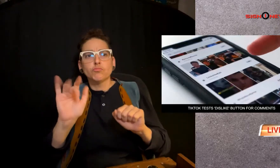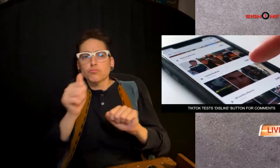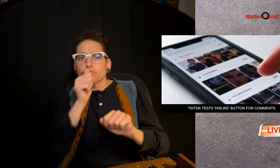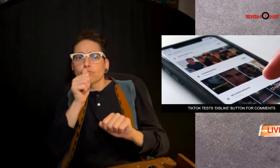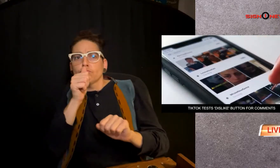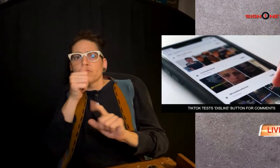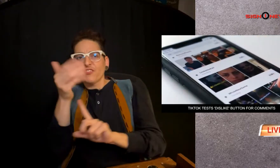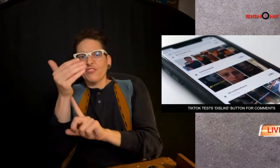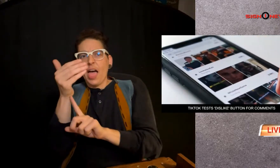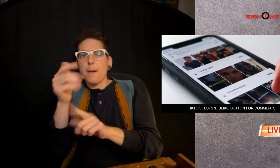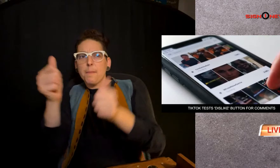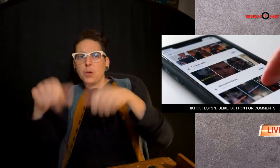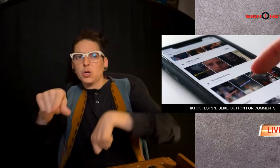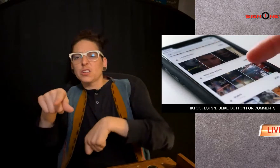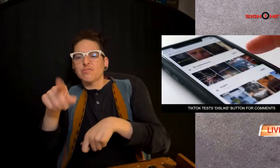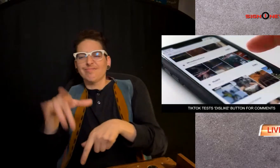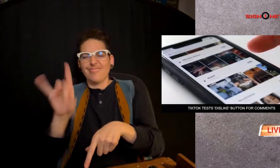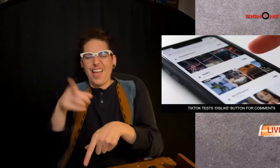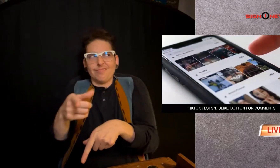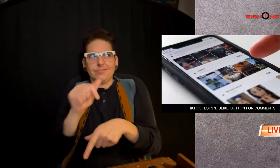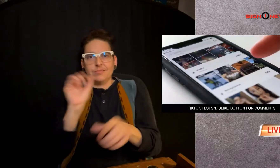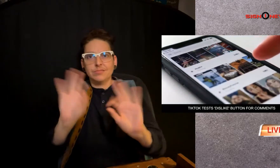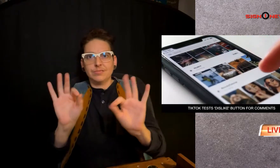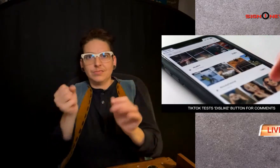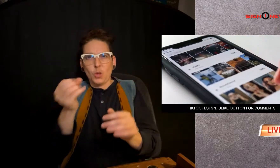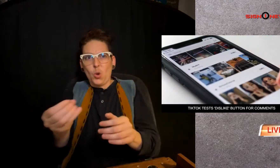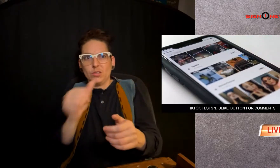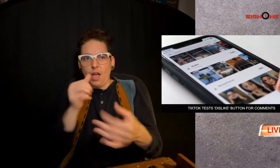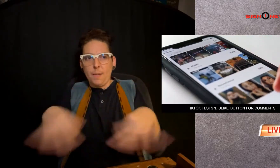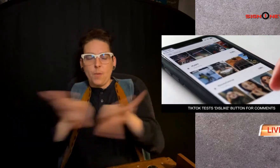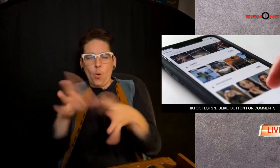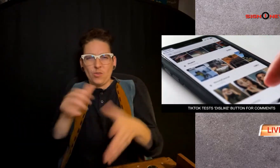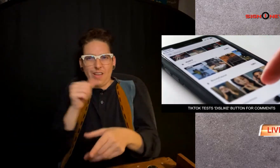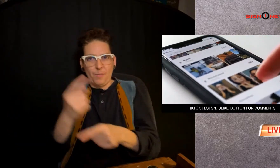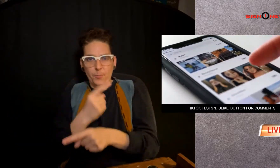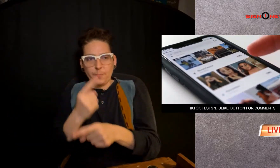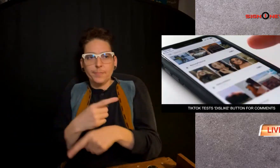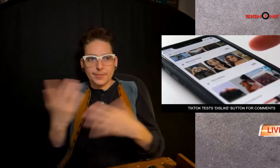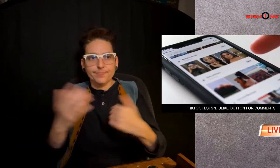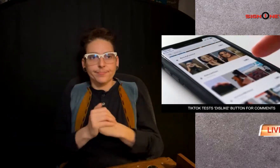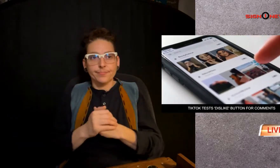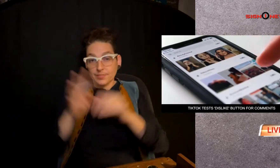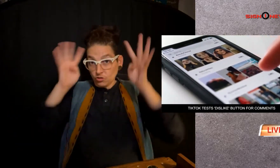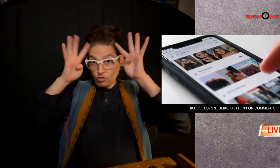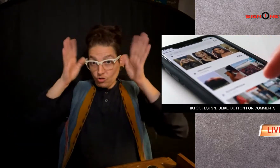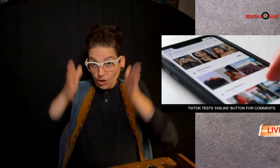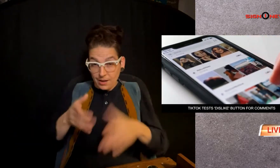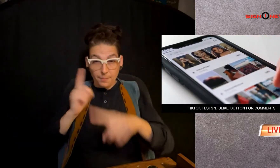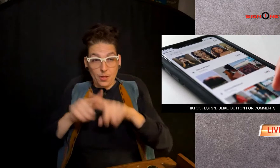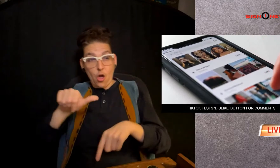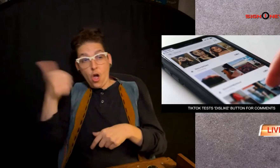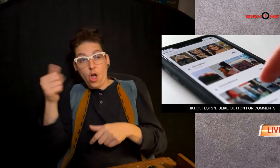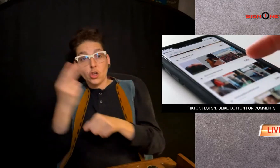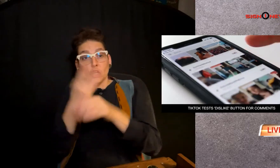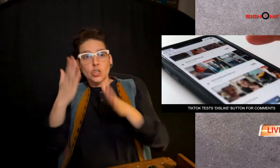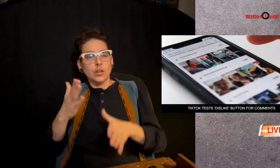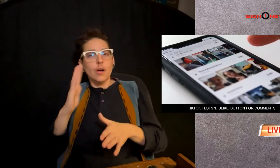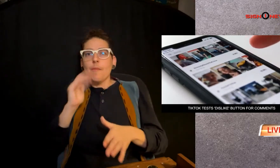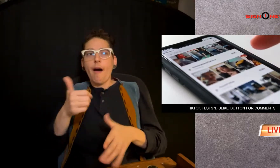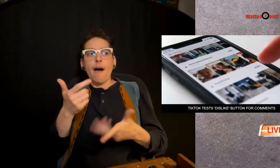TikTok is looking at a way for users to click on the button to privately flag posts that they find irrelevant